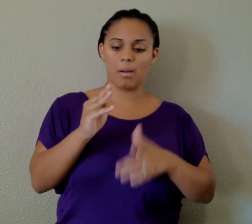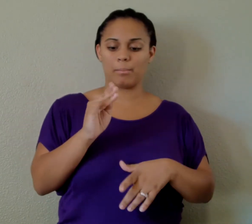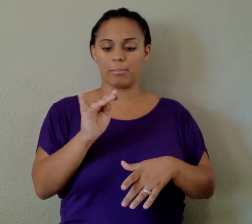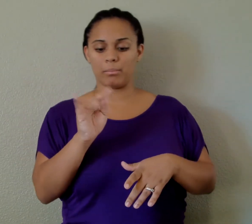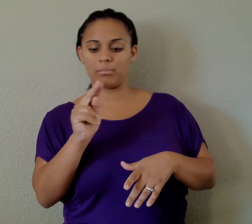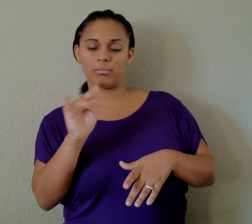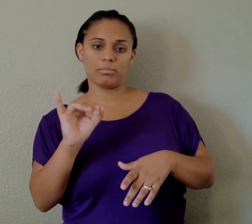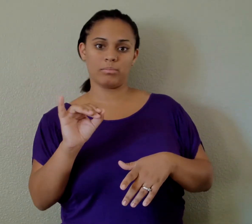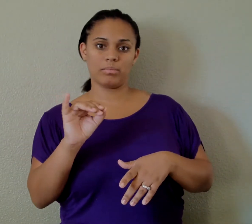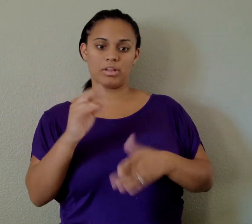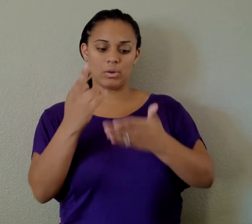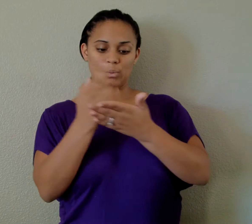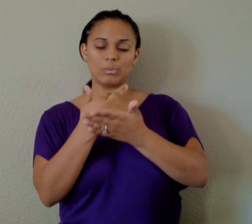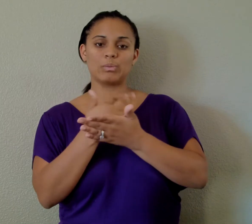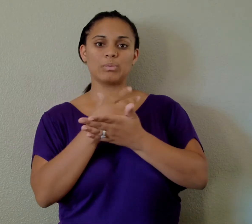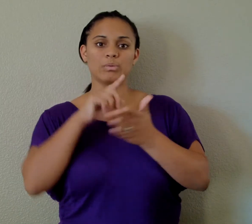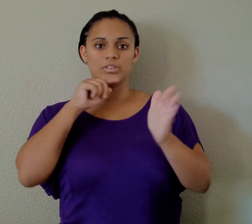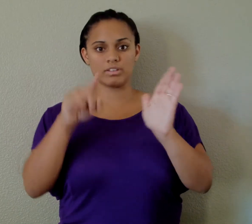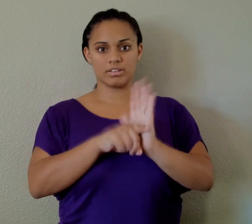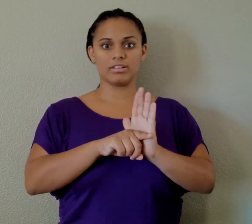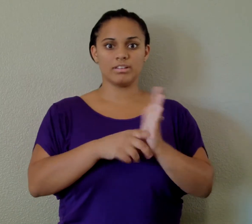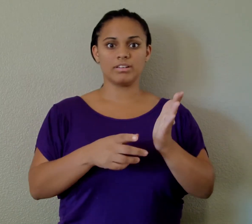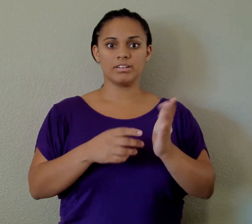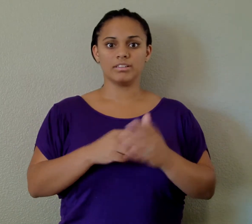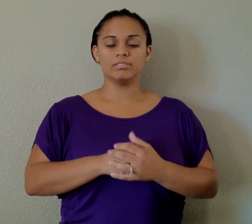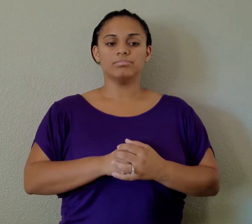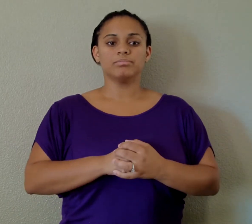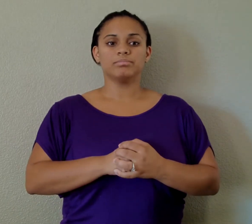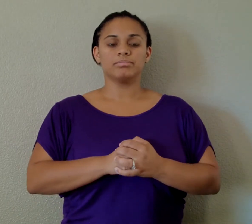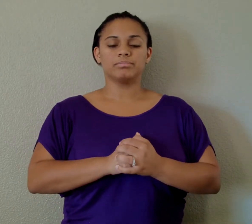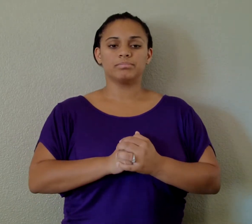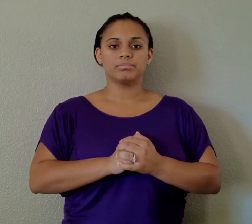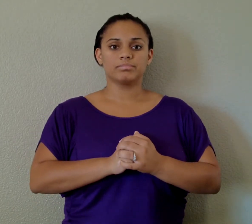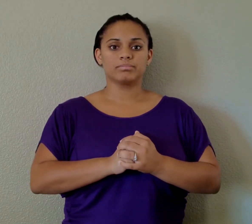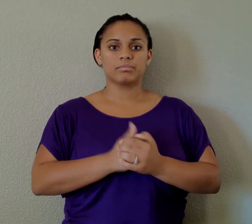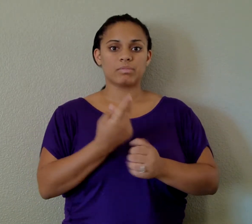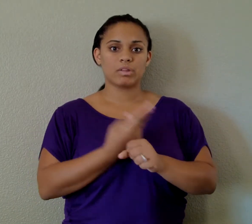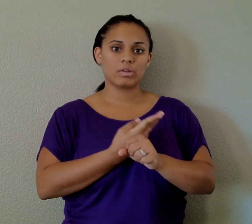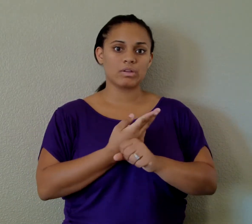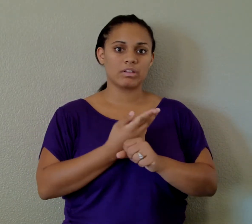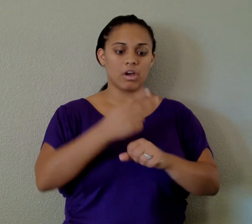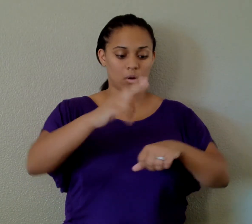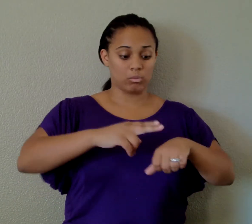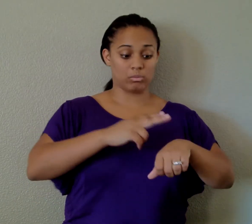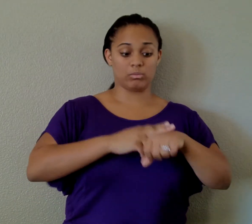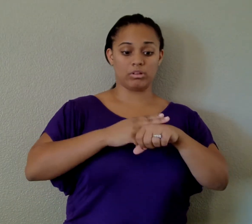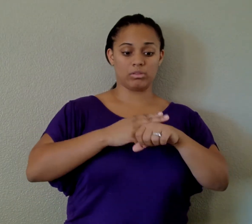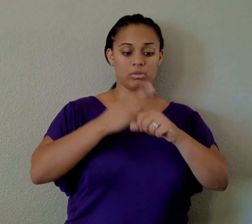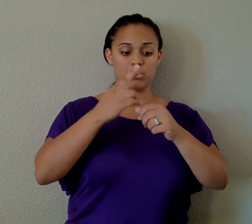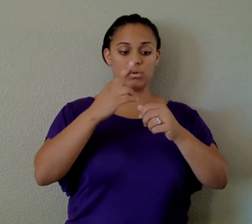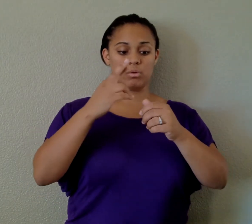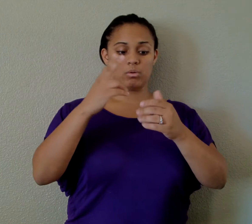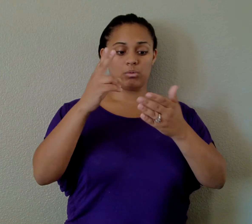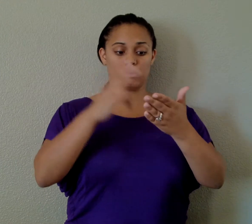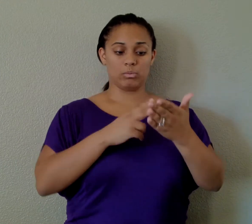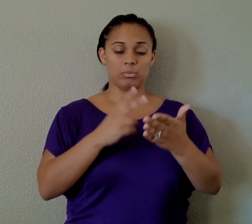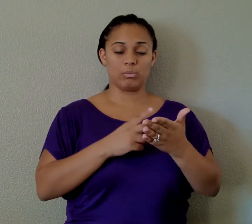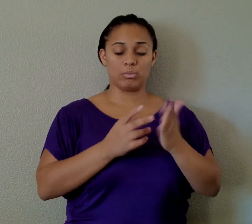our textbook, our regular reading skills textbook, and then to go find an article in the library. And I have them